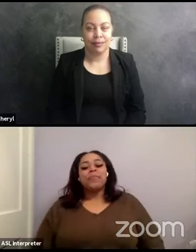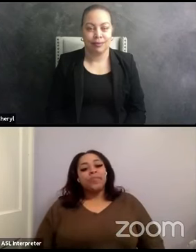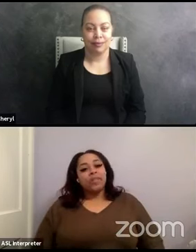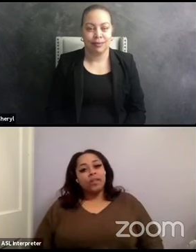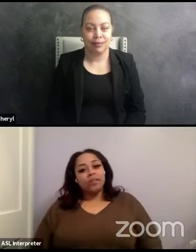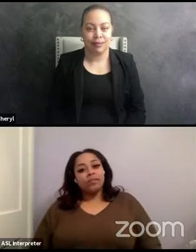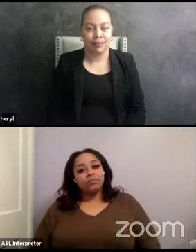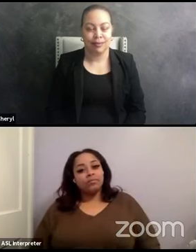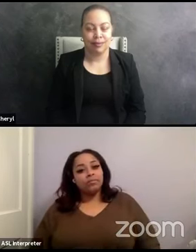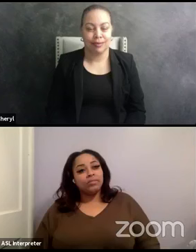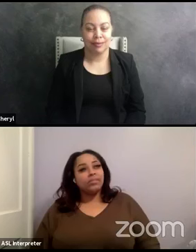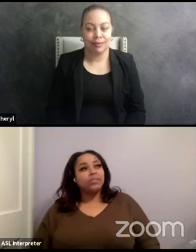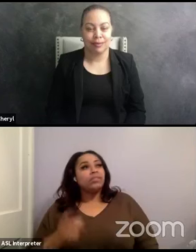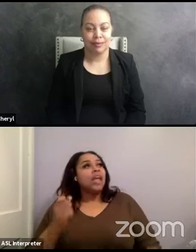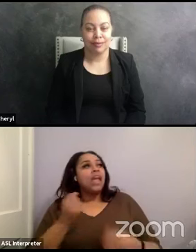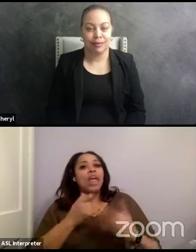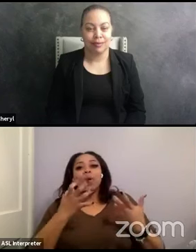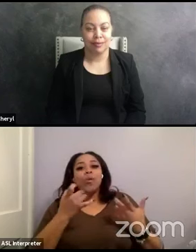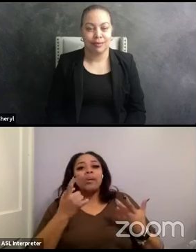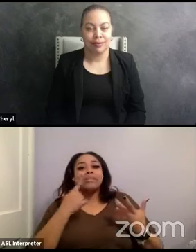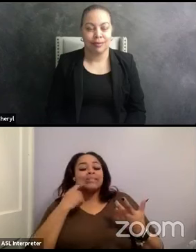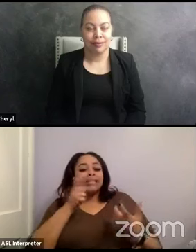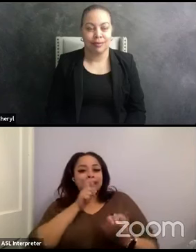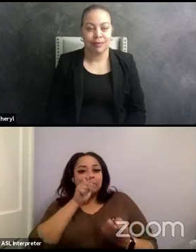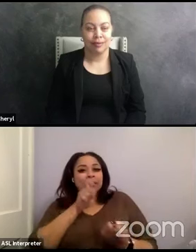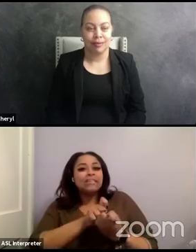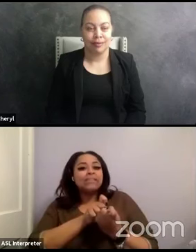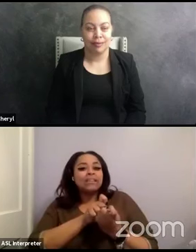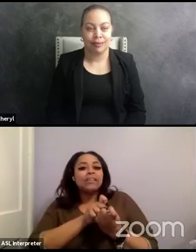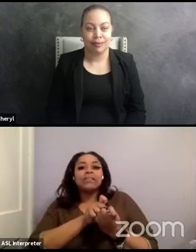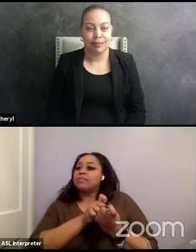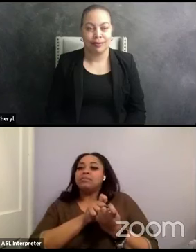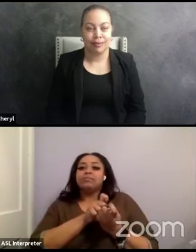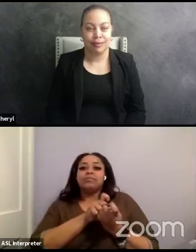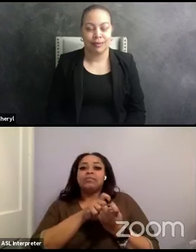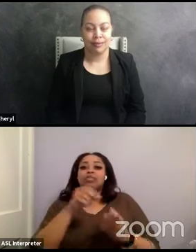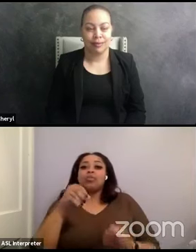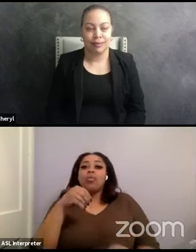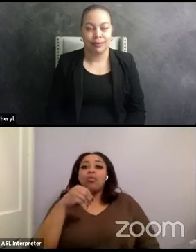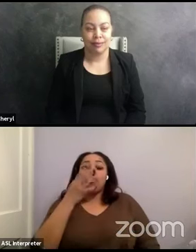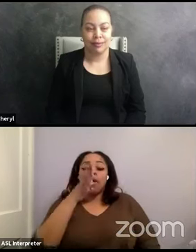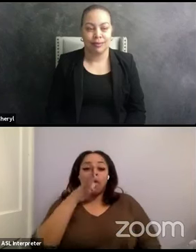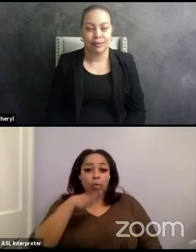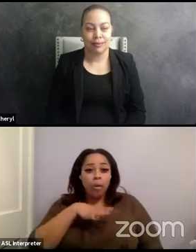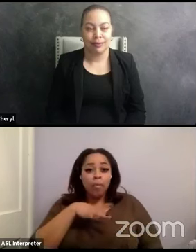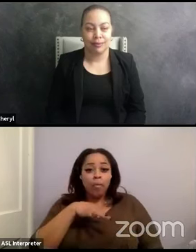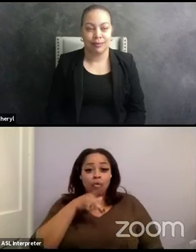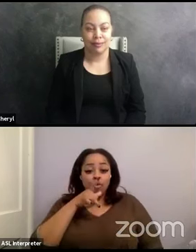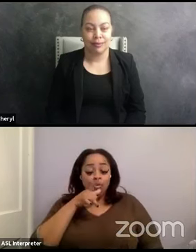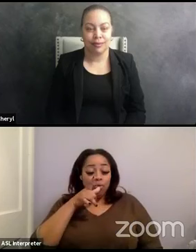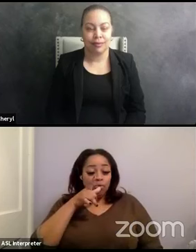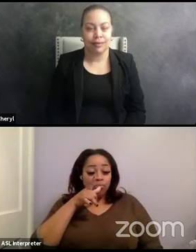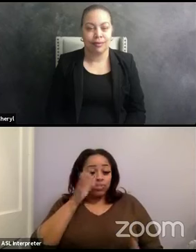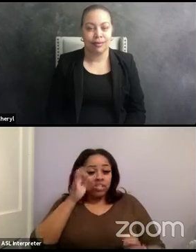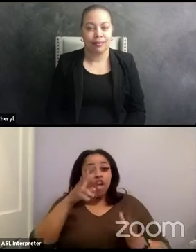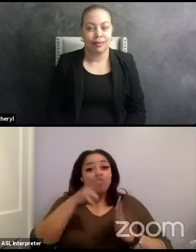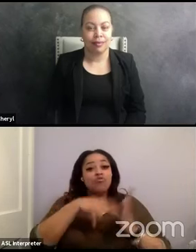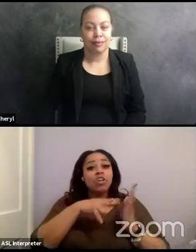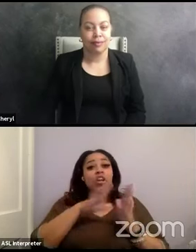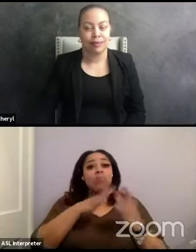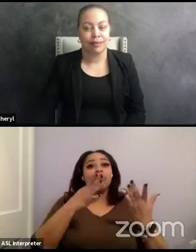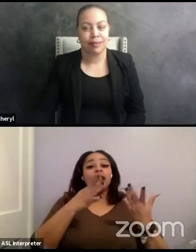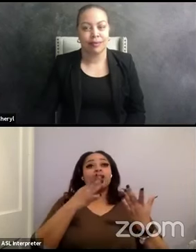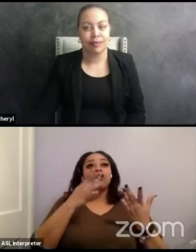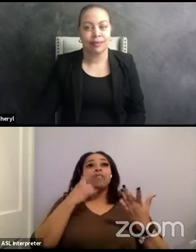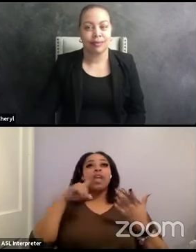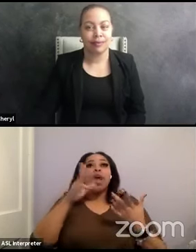Is there anything you'd like to say specifically to white women who are reading this book about interrogating their own complicity